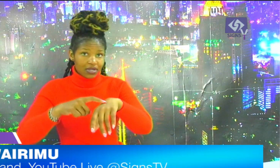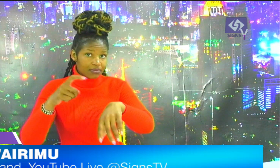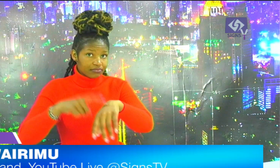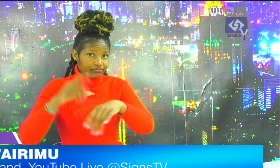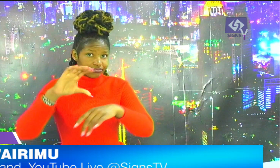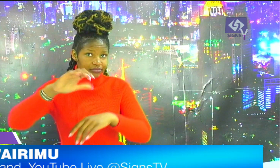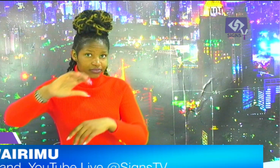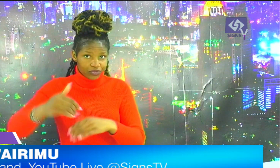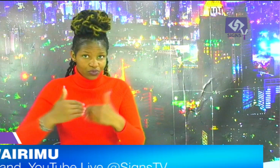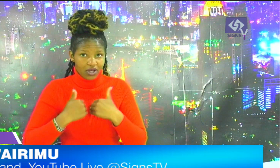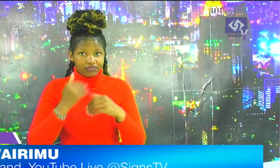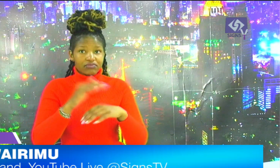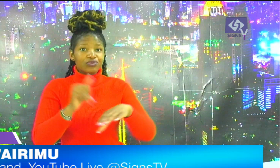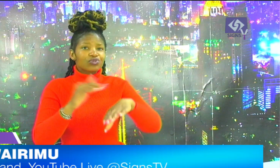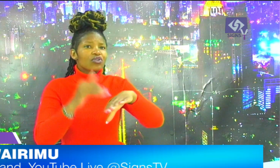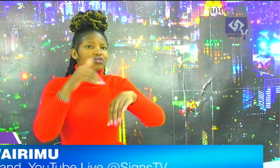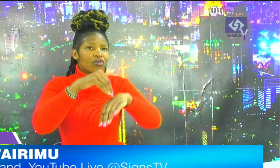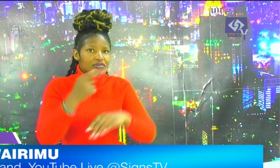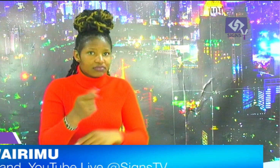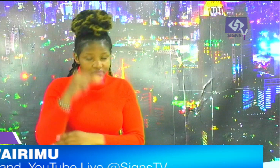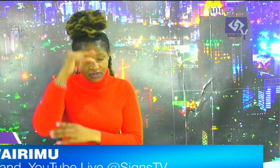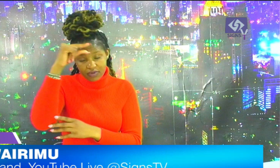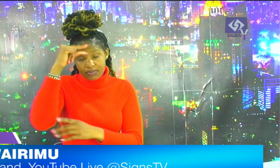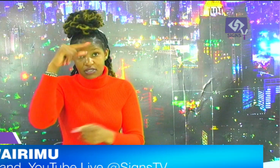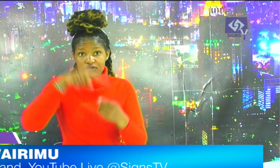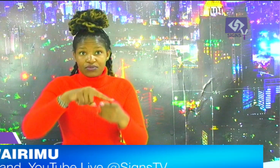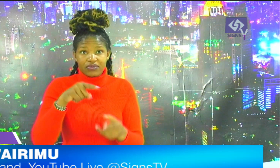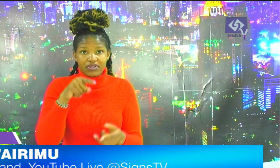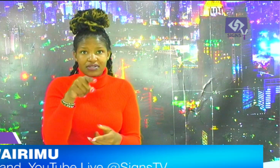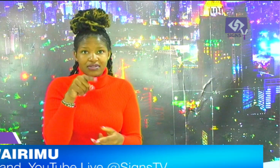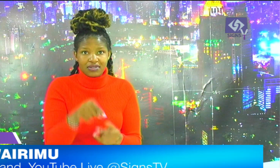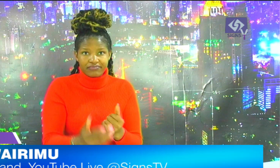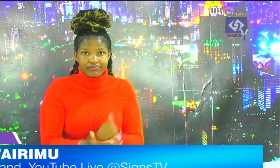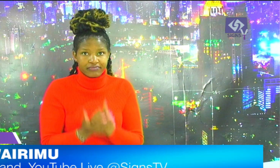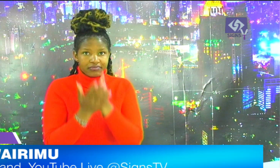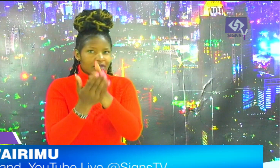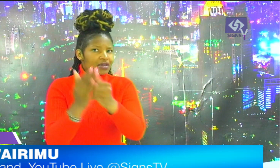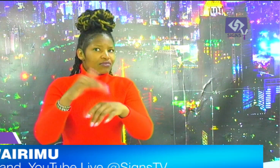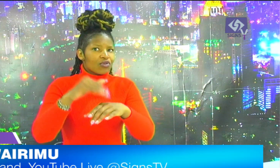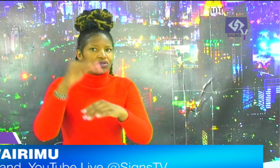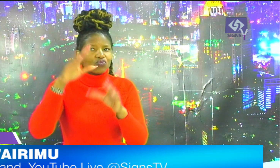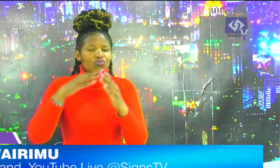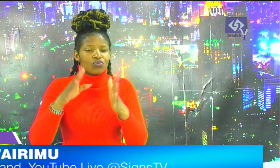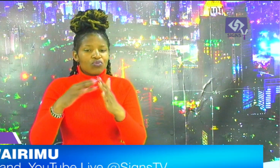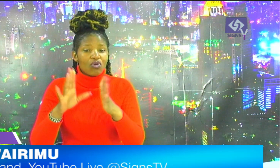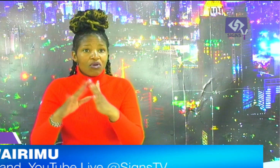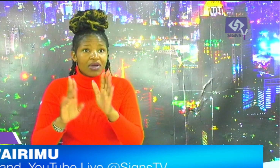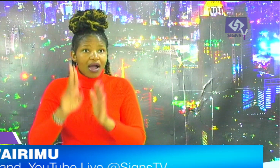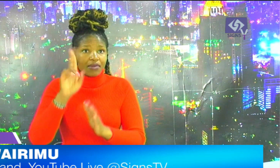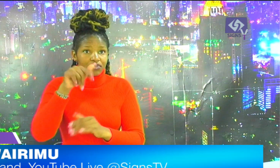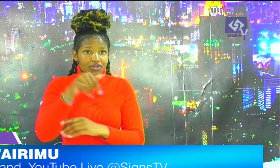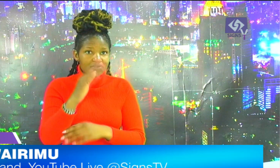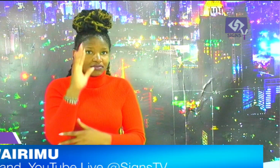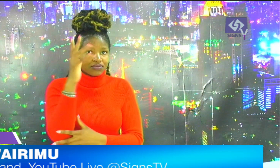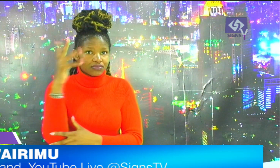the community living around Irani Forest in Embu County has called on the government to assist